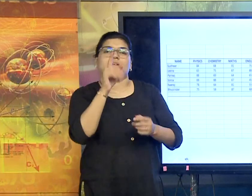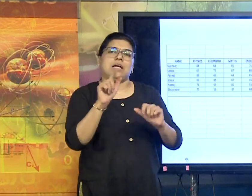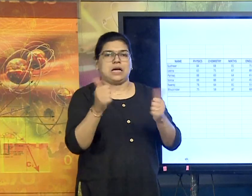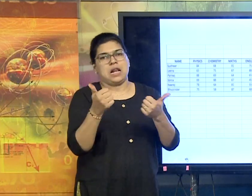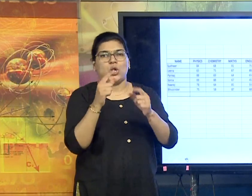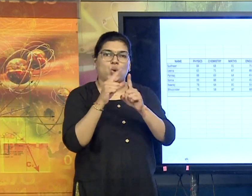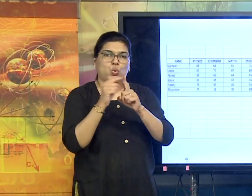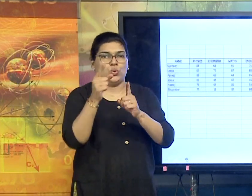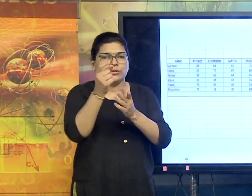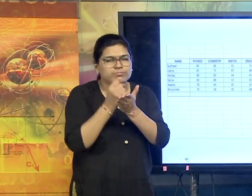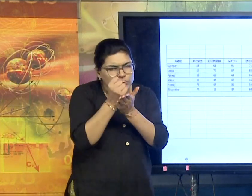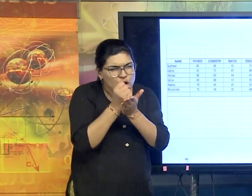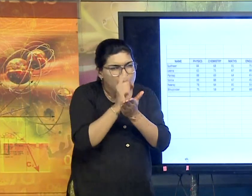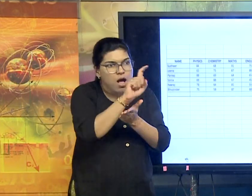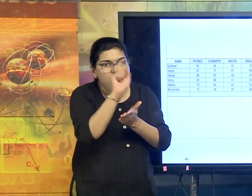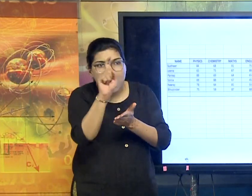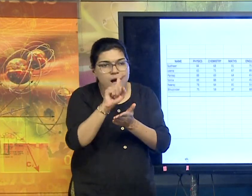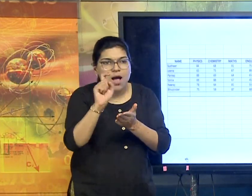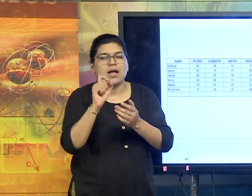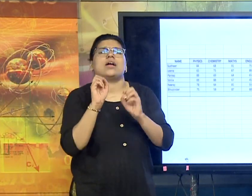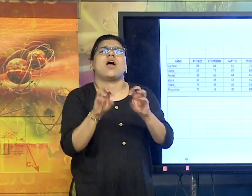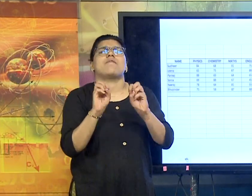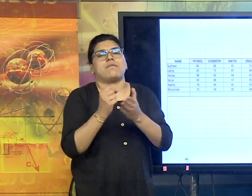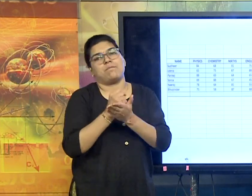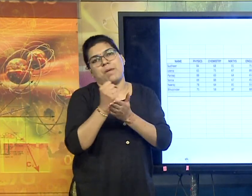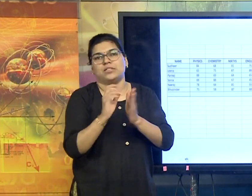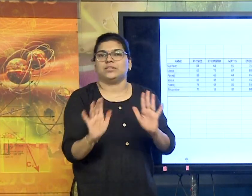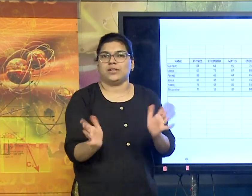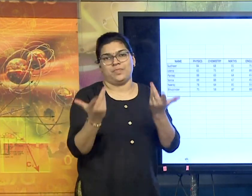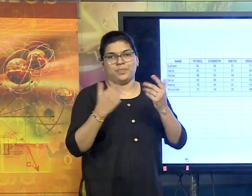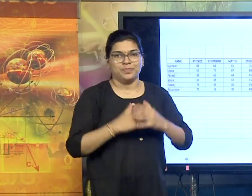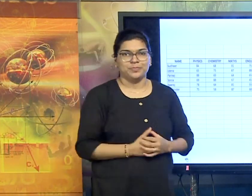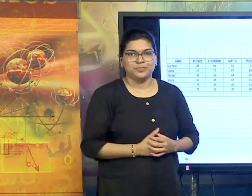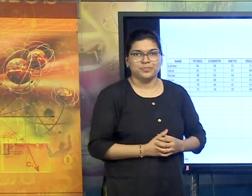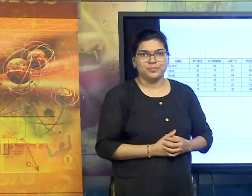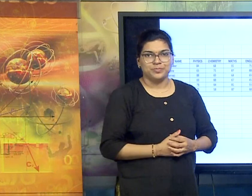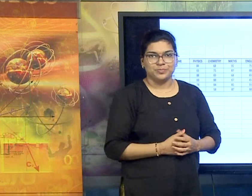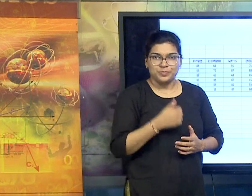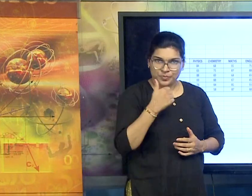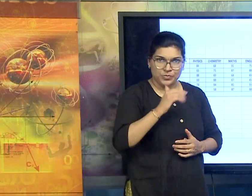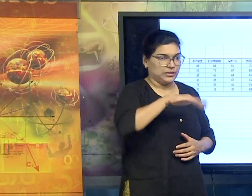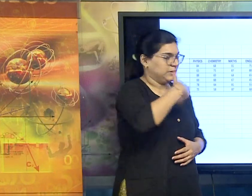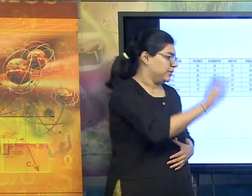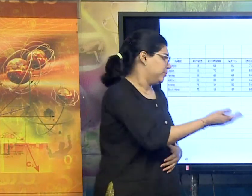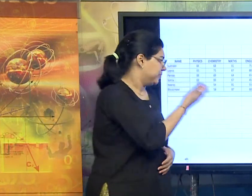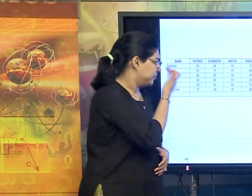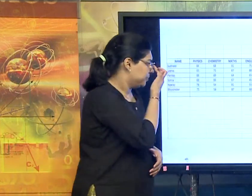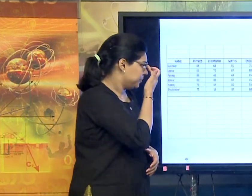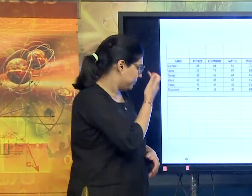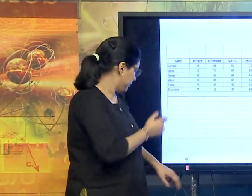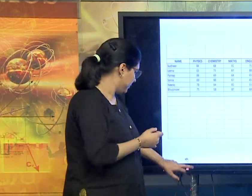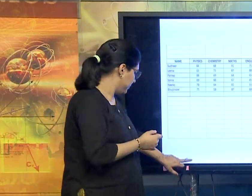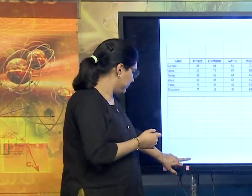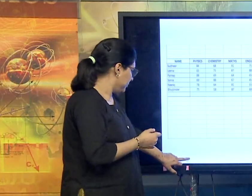per your choice. It can be a pie chart, it can be a bar chart, any chart you can use.